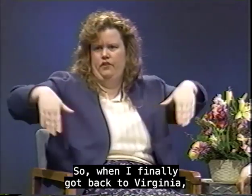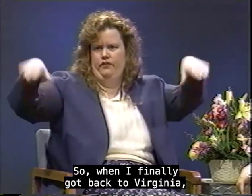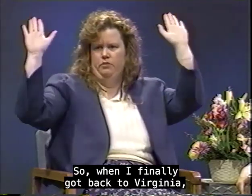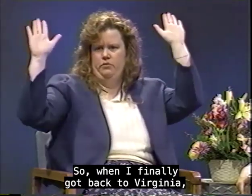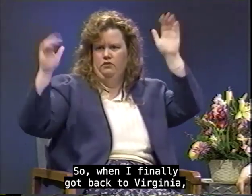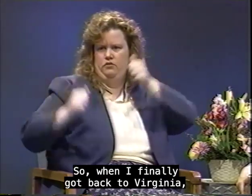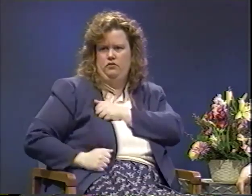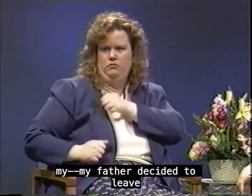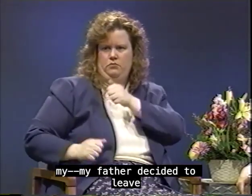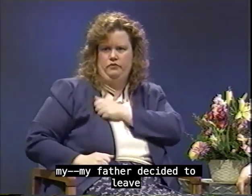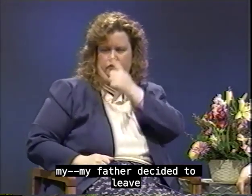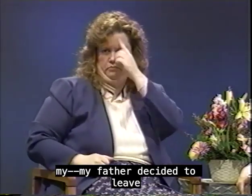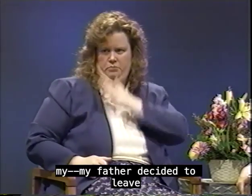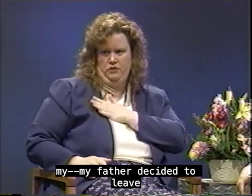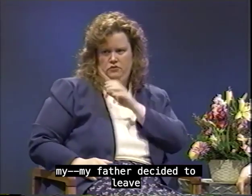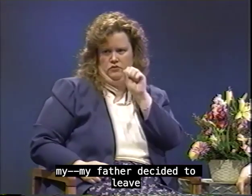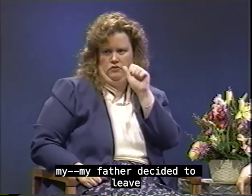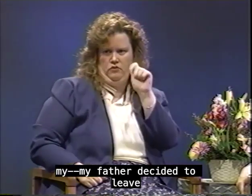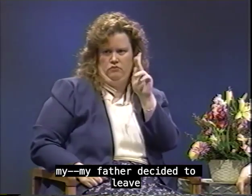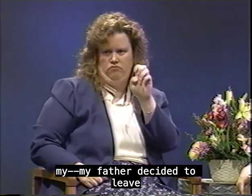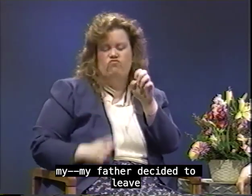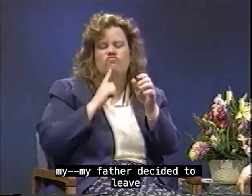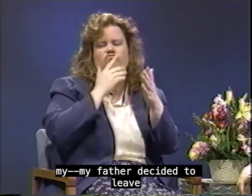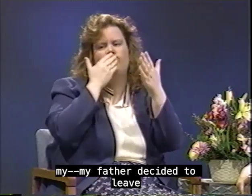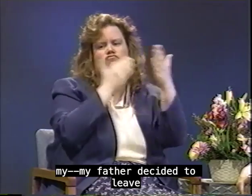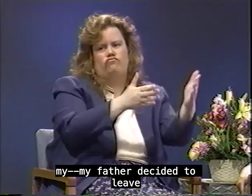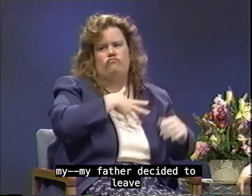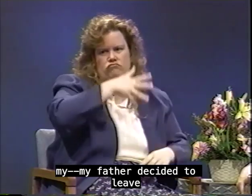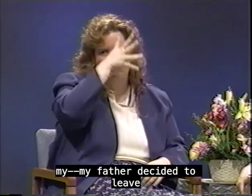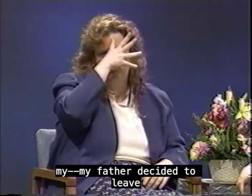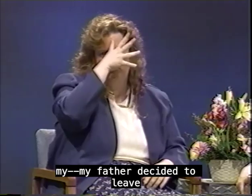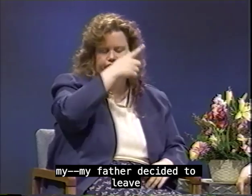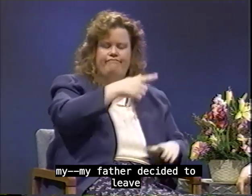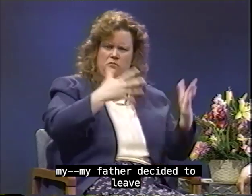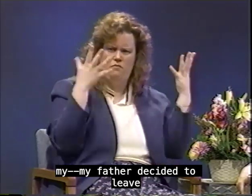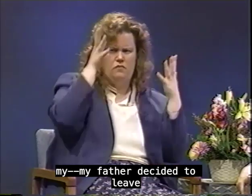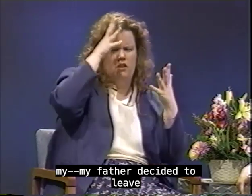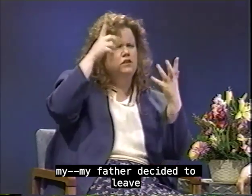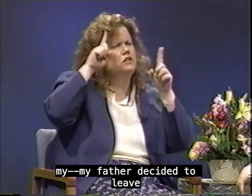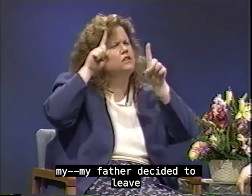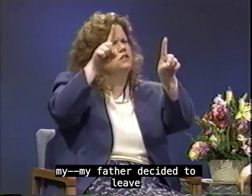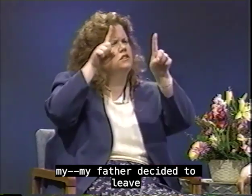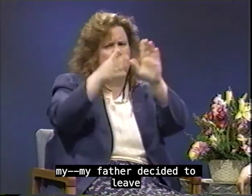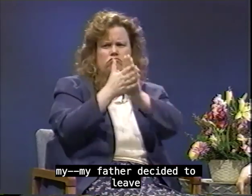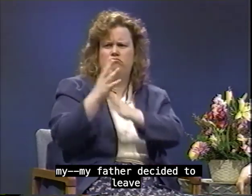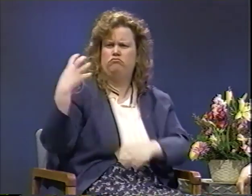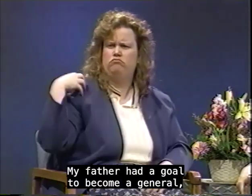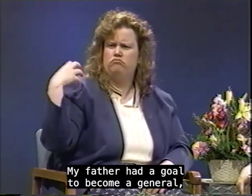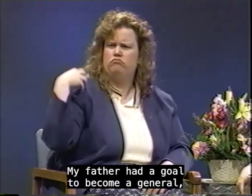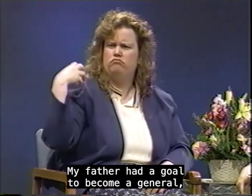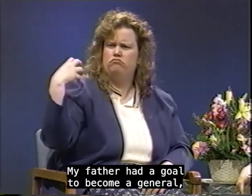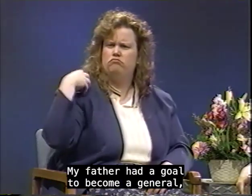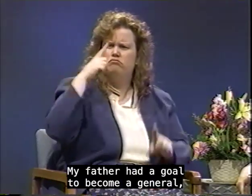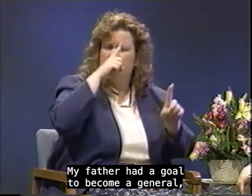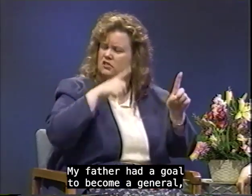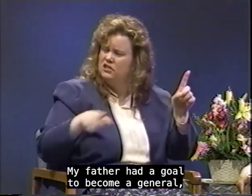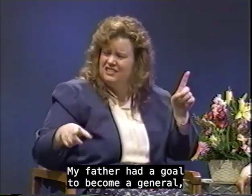Virginia, my father decided to leave the Army for my sake. My father had a goal to